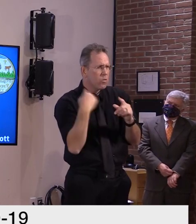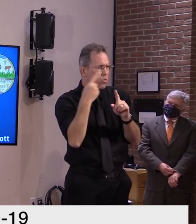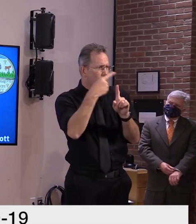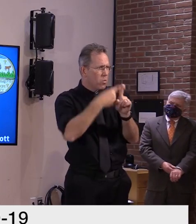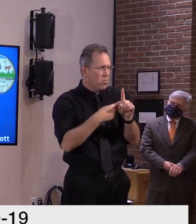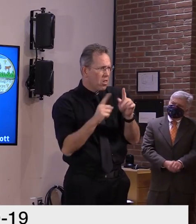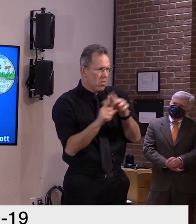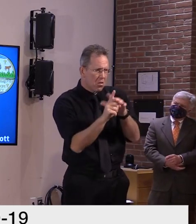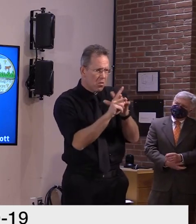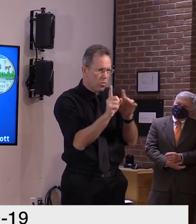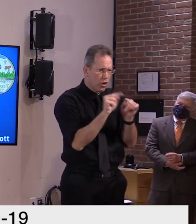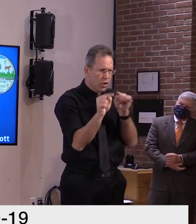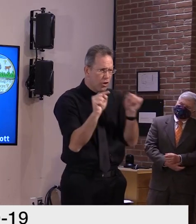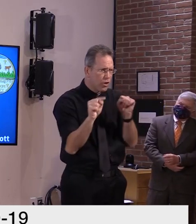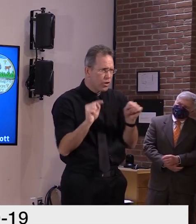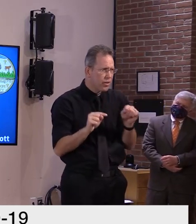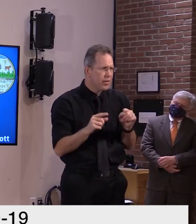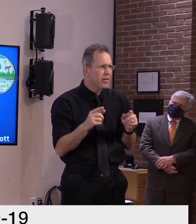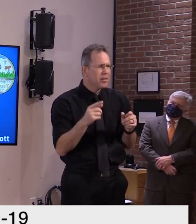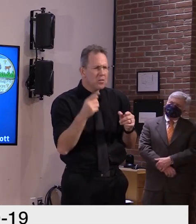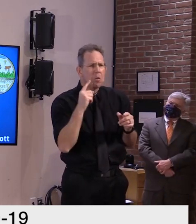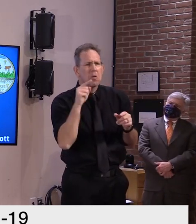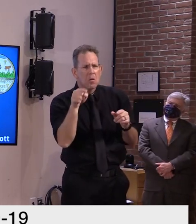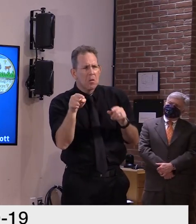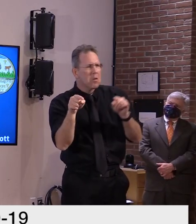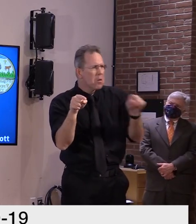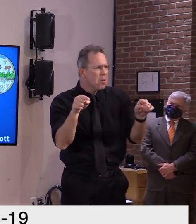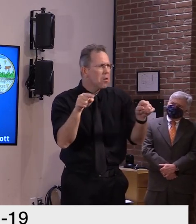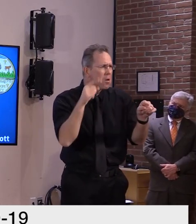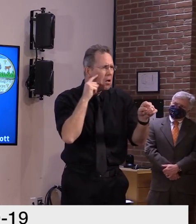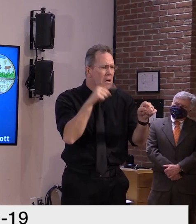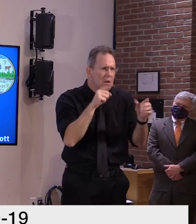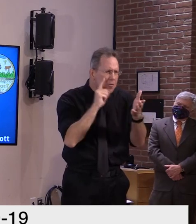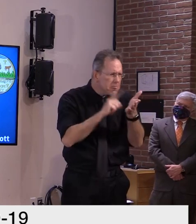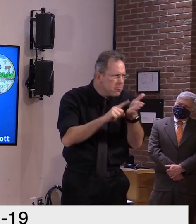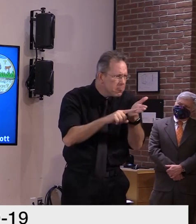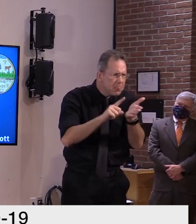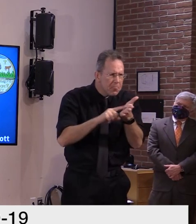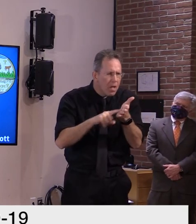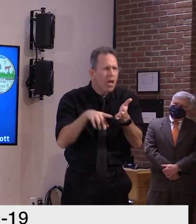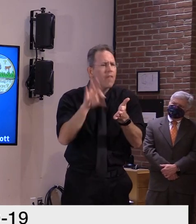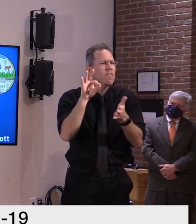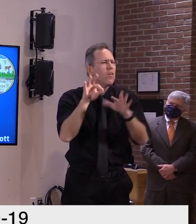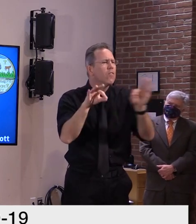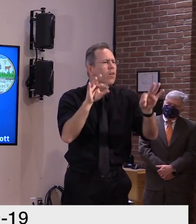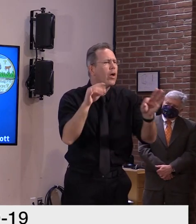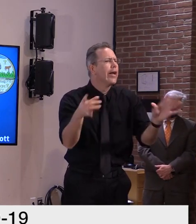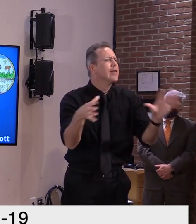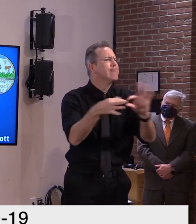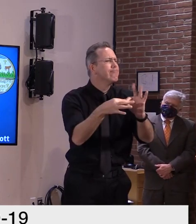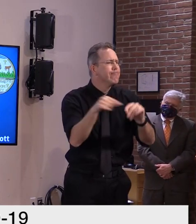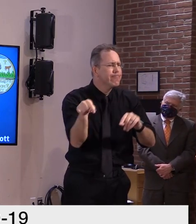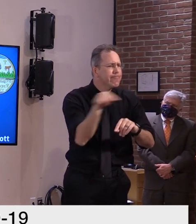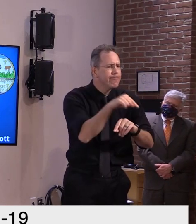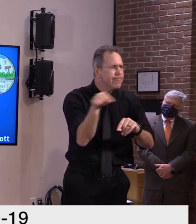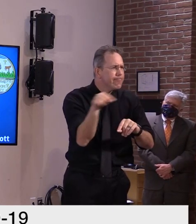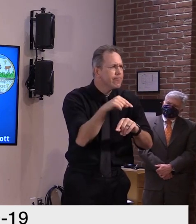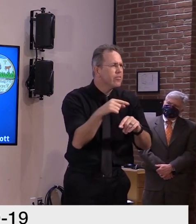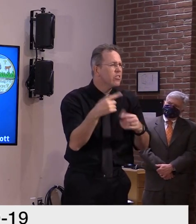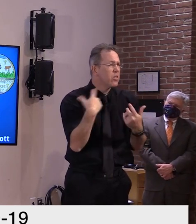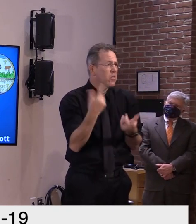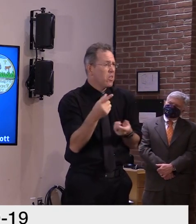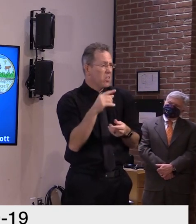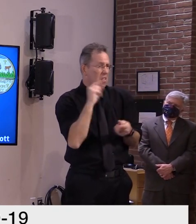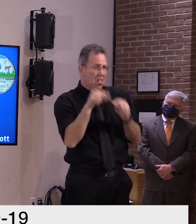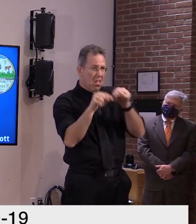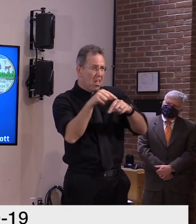have been an association, because about half of the cases it's hard to know, but where we do